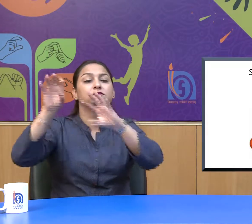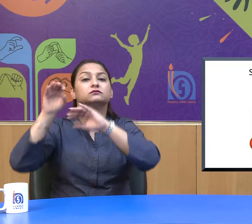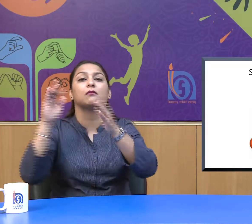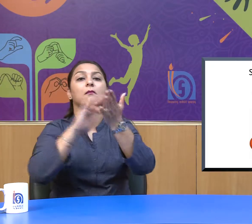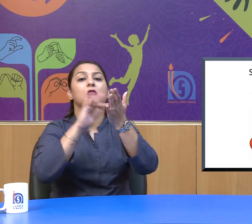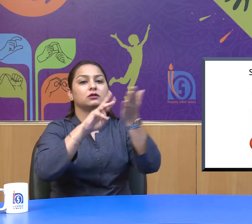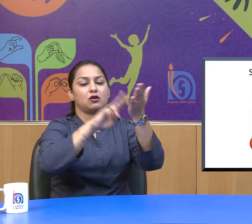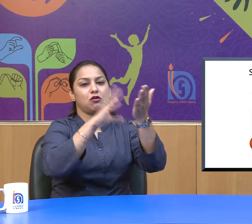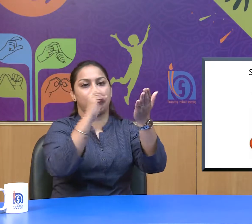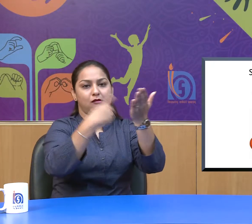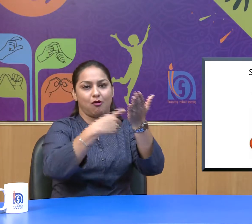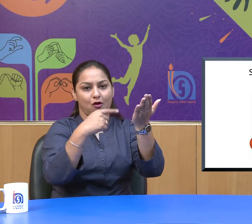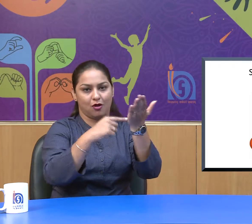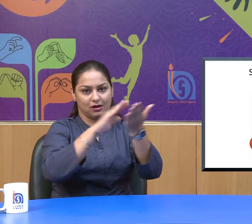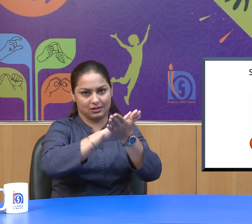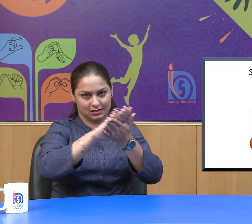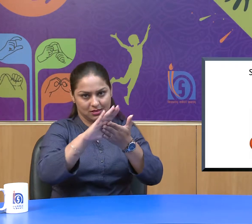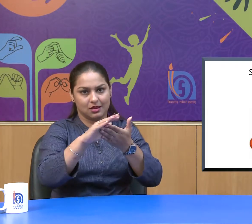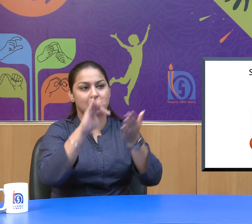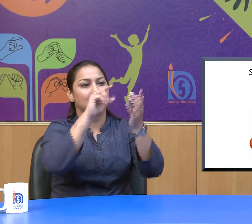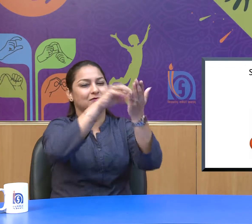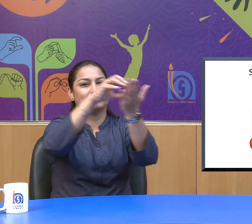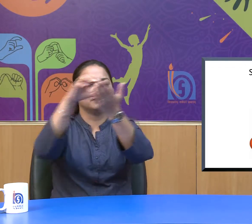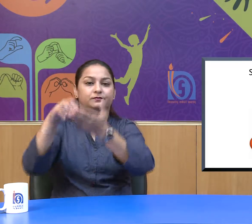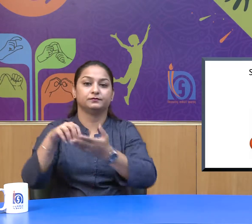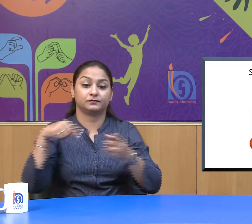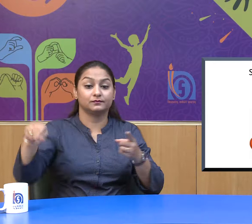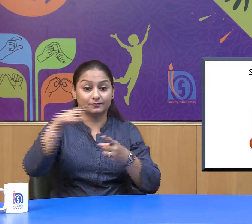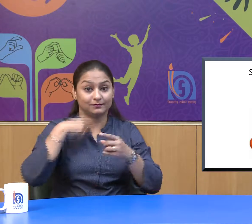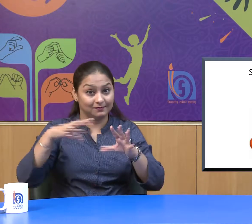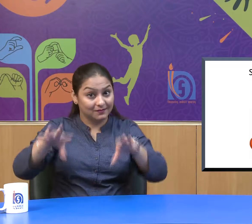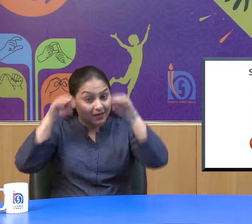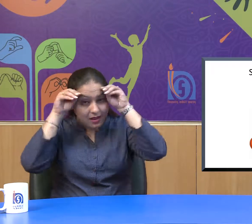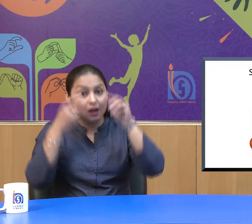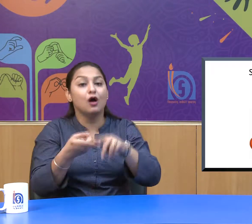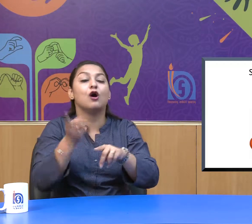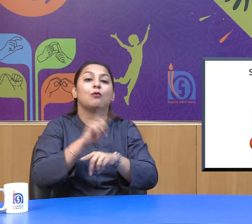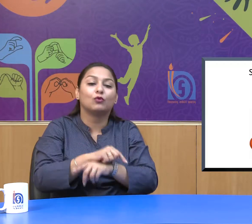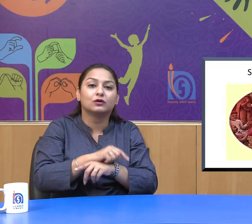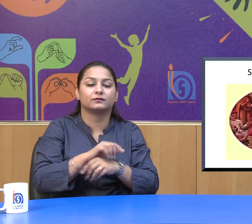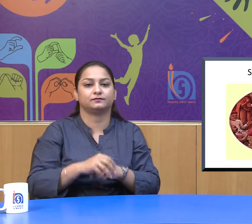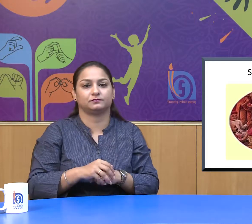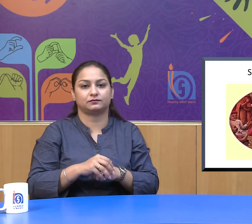Dear learners, now we will learn about Saint Ramananda.